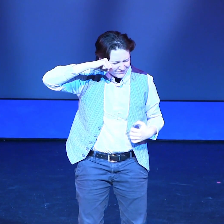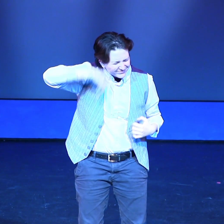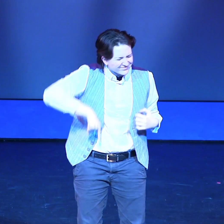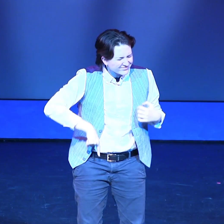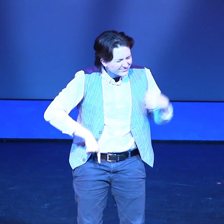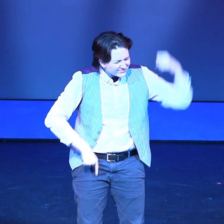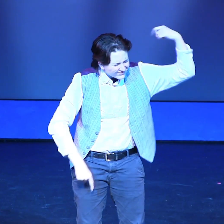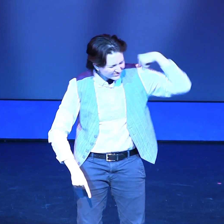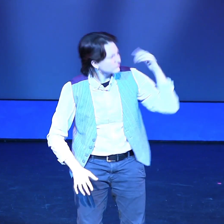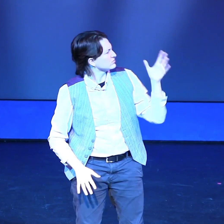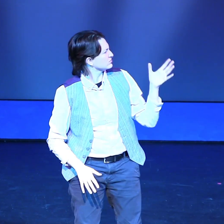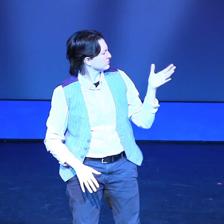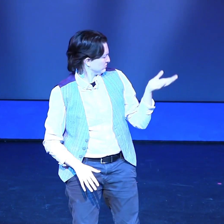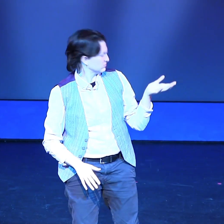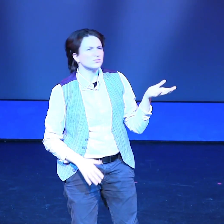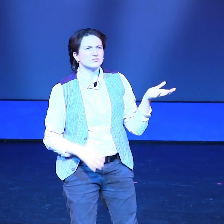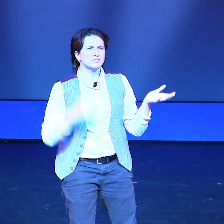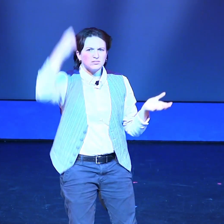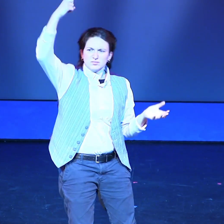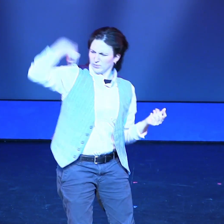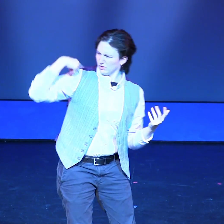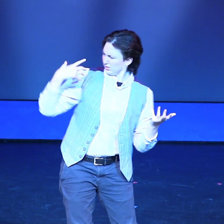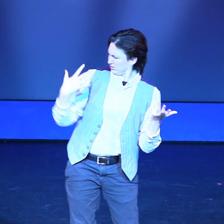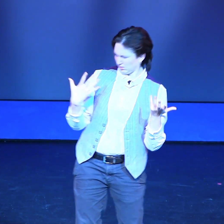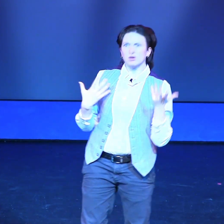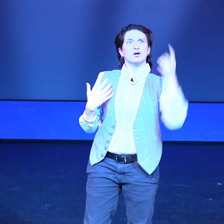The 4th door will not open. I fight, I struggle, I'm not ready.